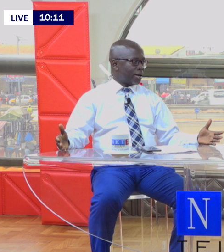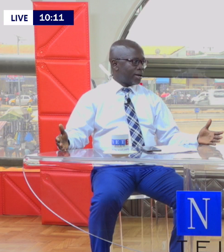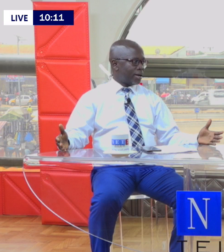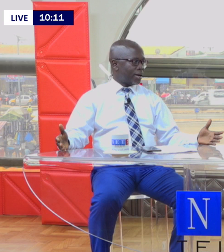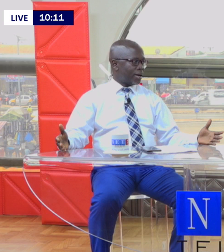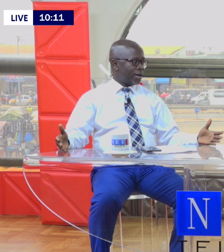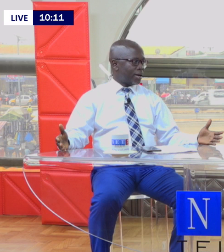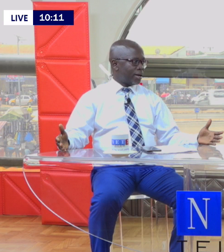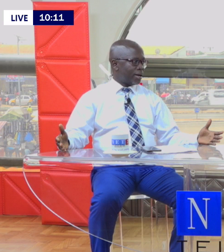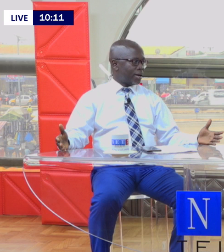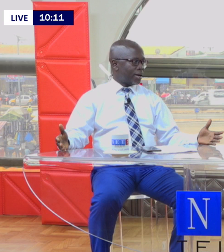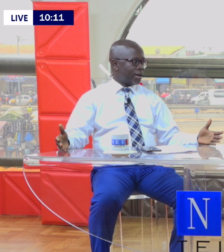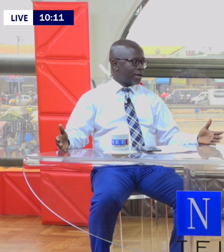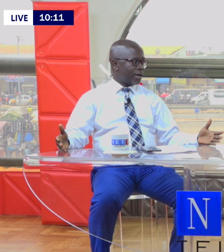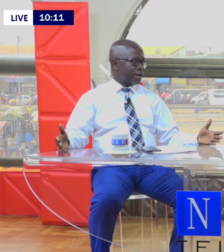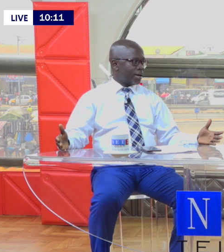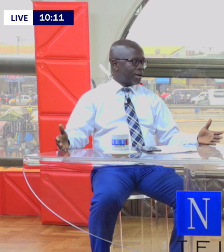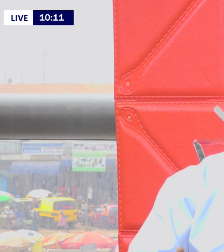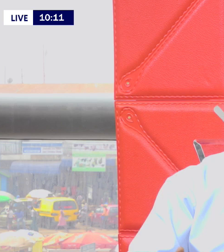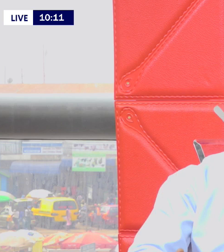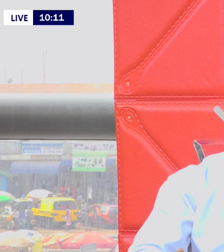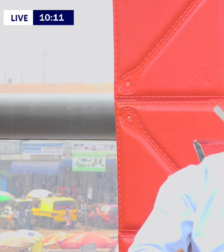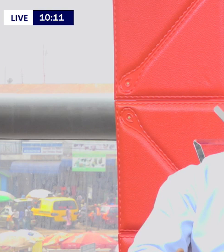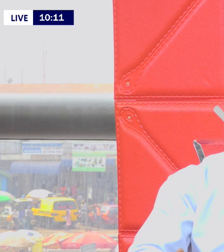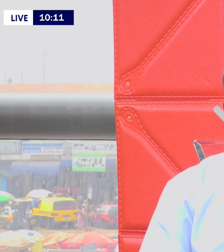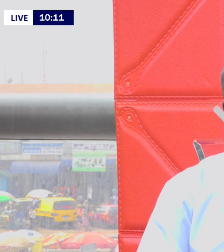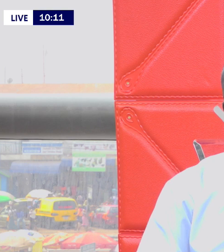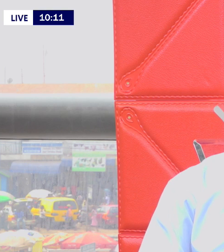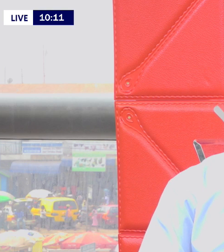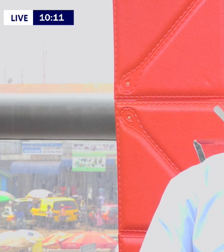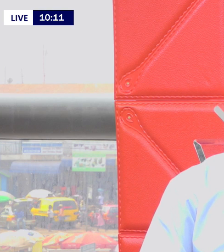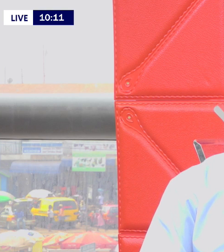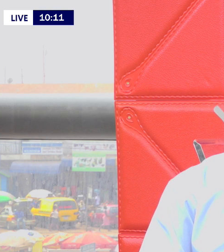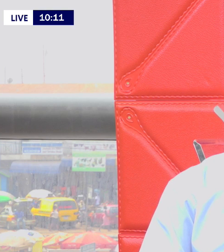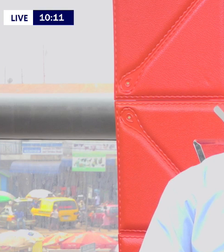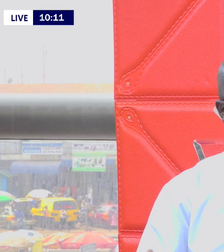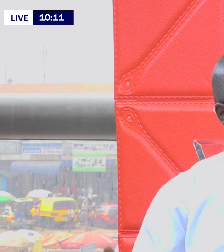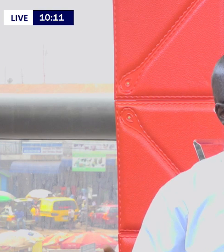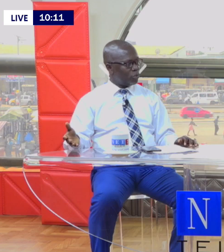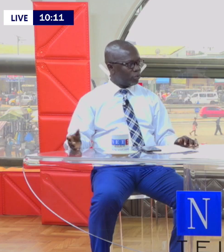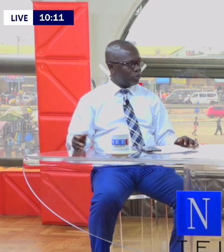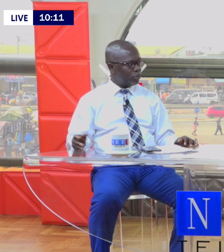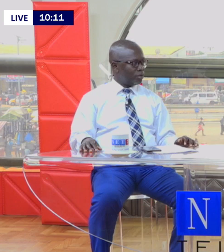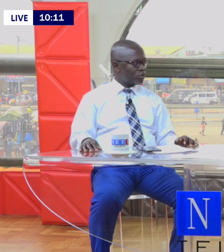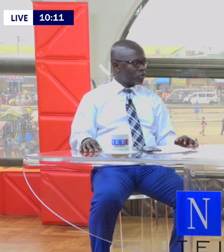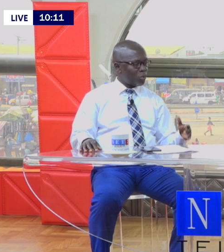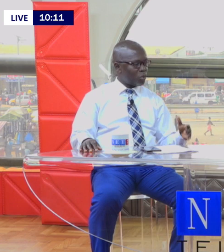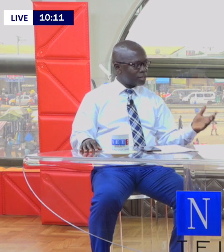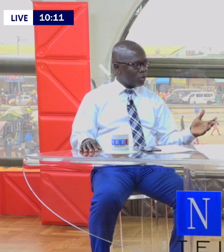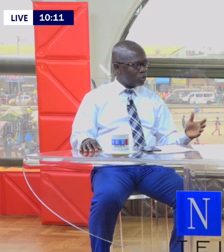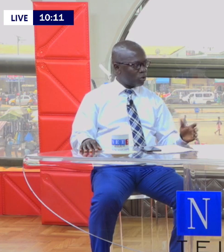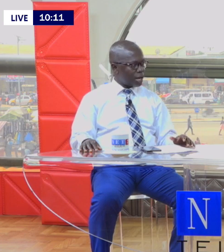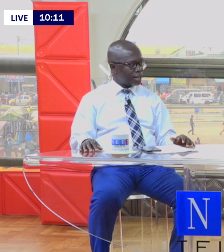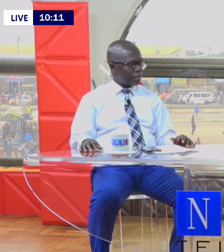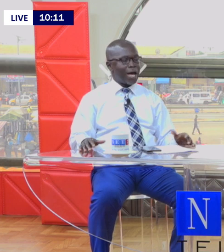ba ye no ye ne ne neti abe ye boy e ho ban you su mosquito net manton tumonyo mosquito kwa